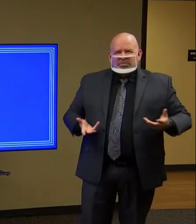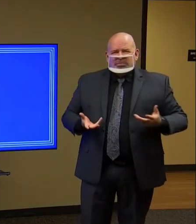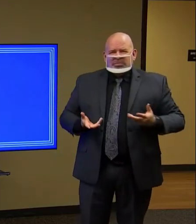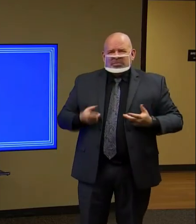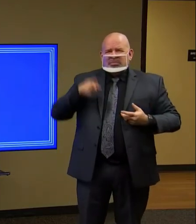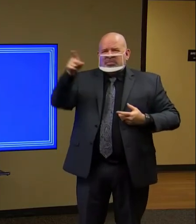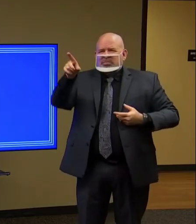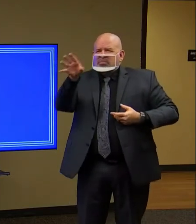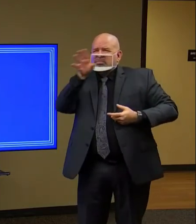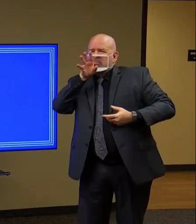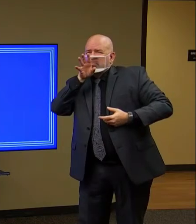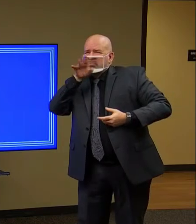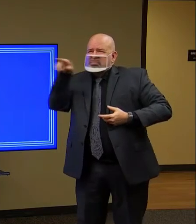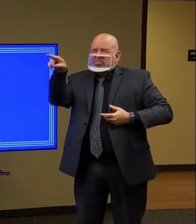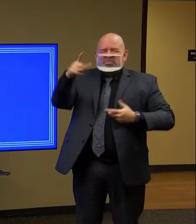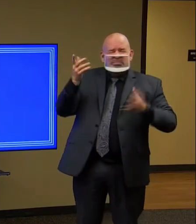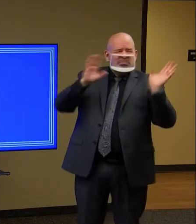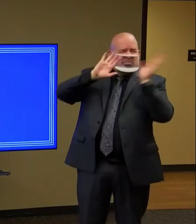question, right?